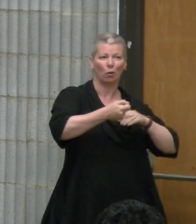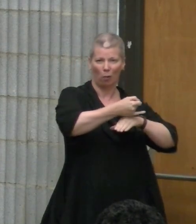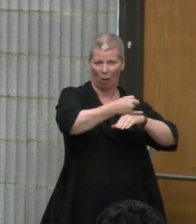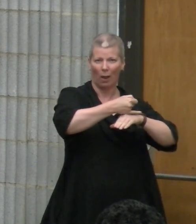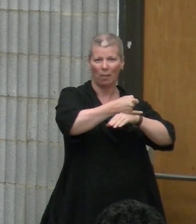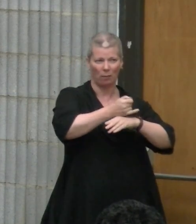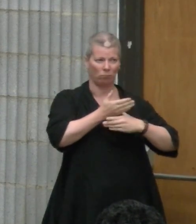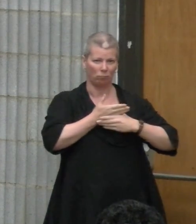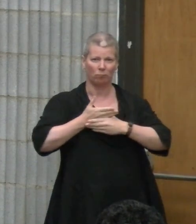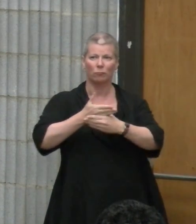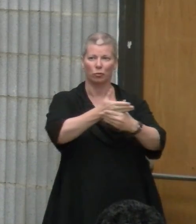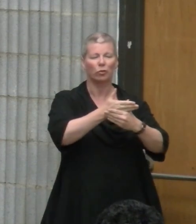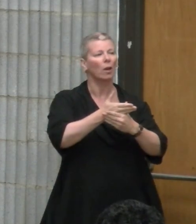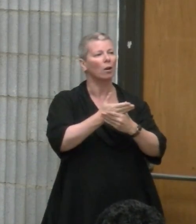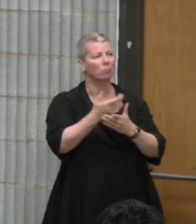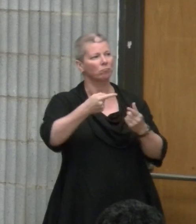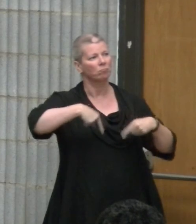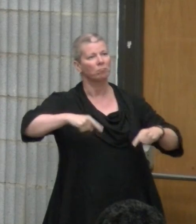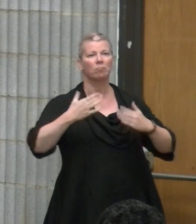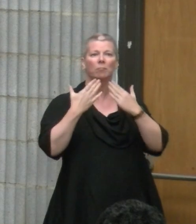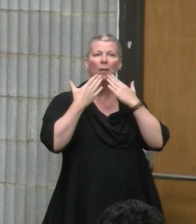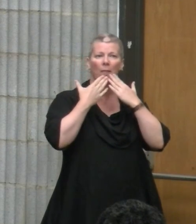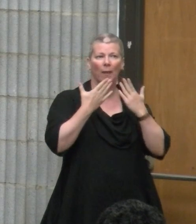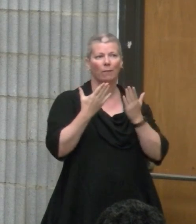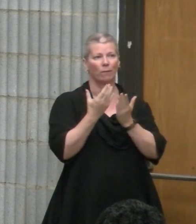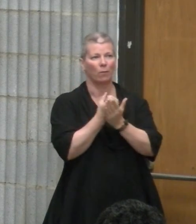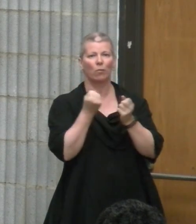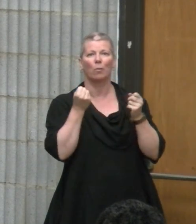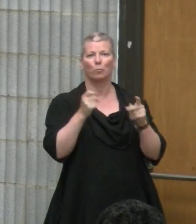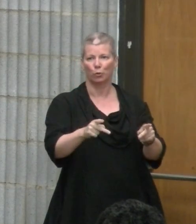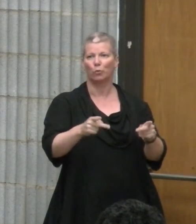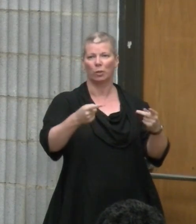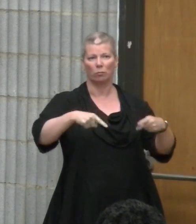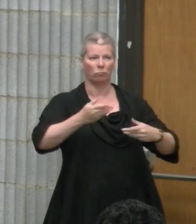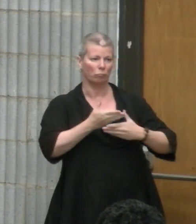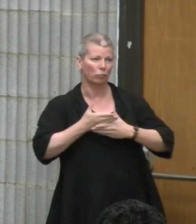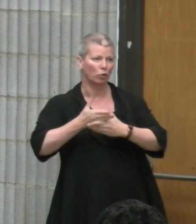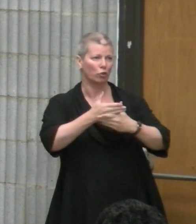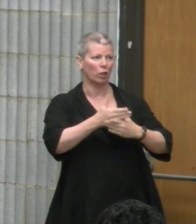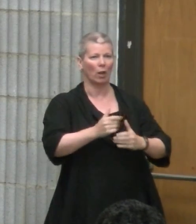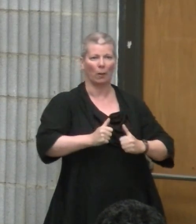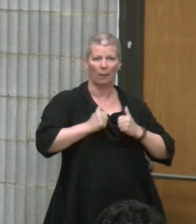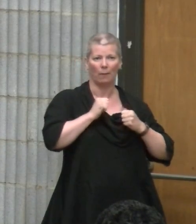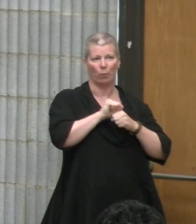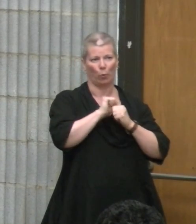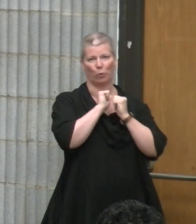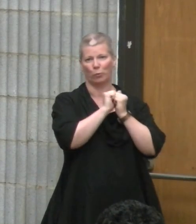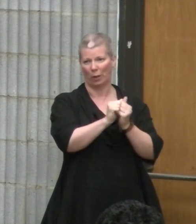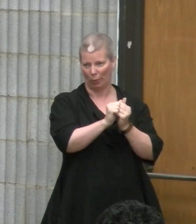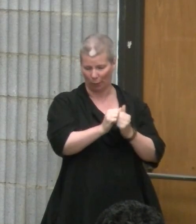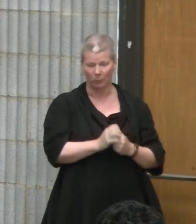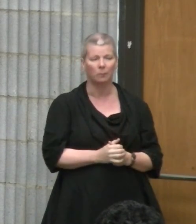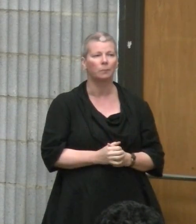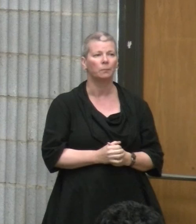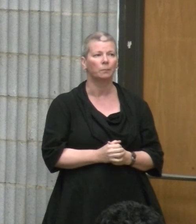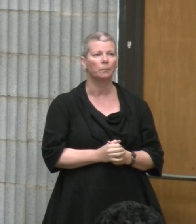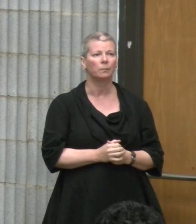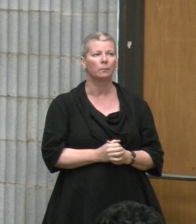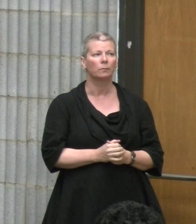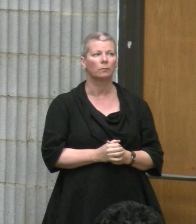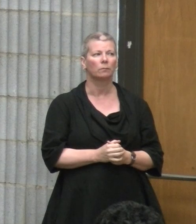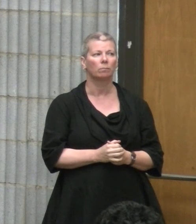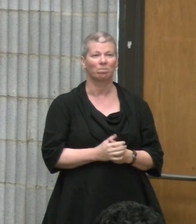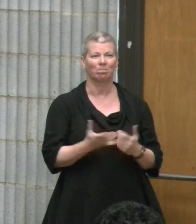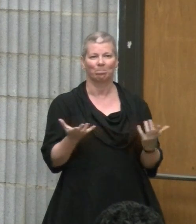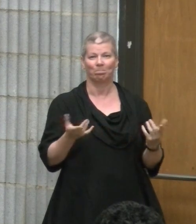to have the opportunity to work in the community on this territory. We can never work to end